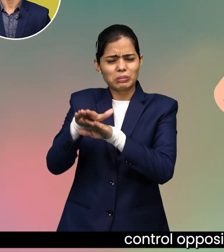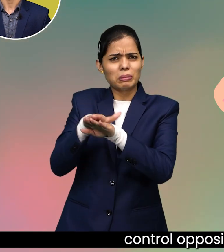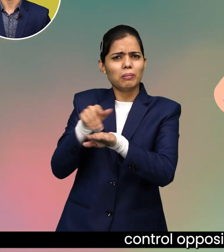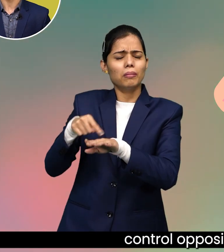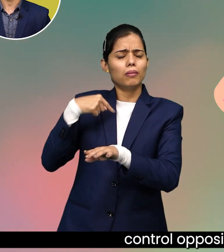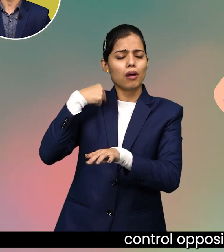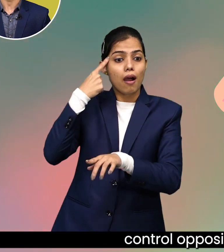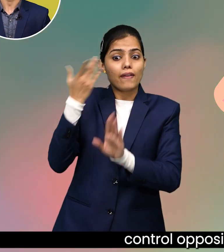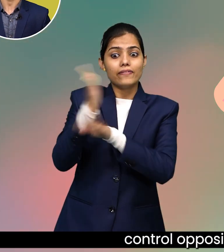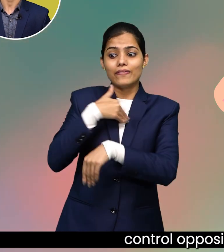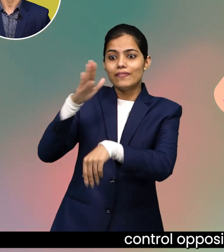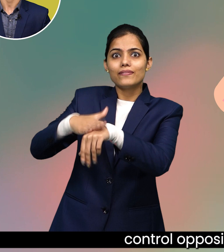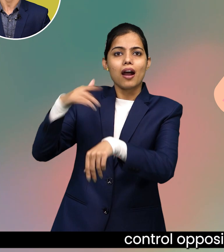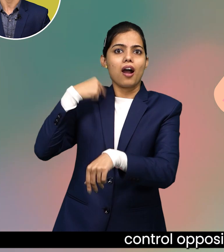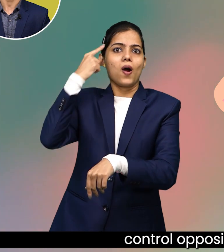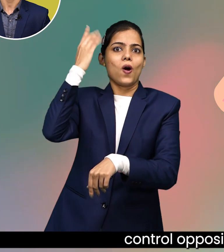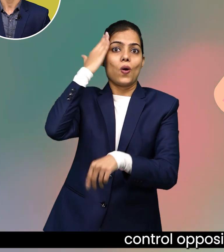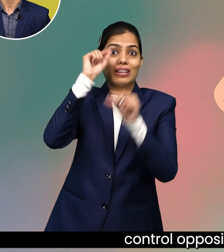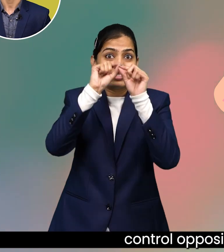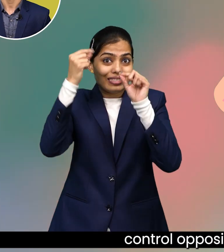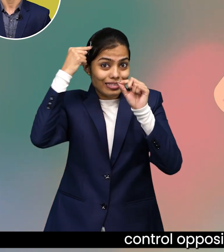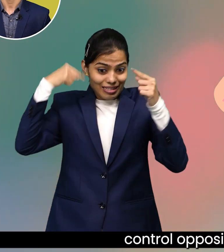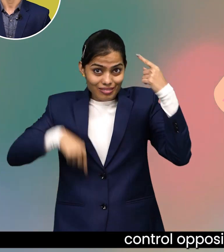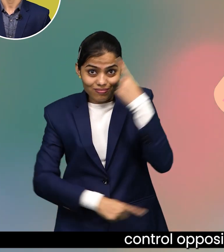control opposite actions of parts